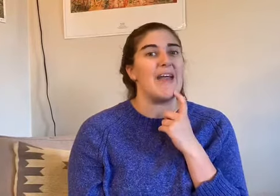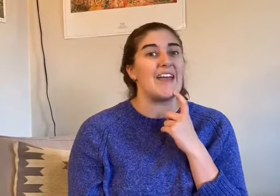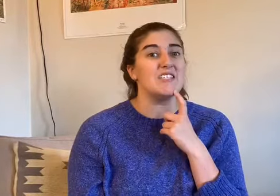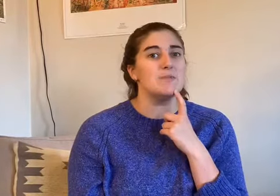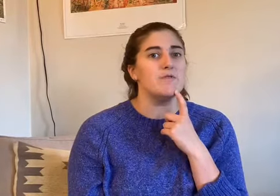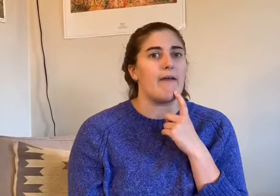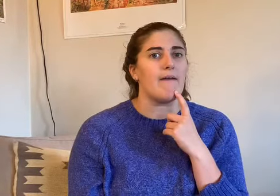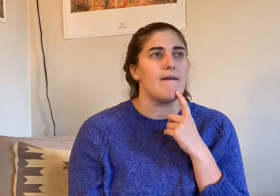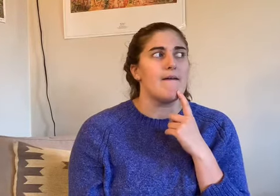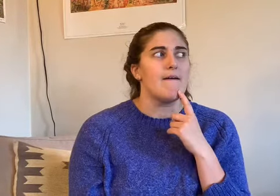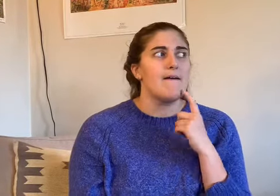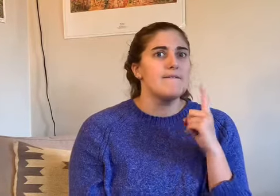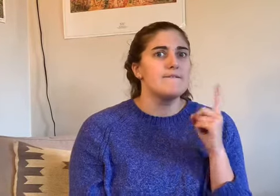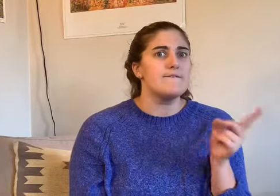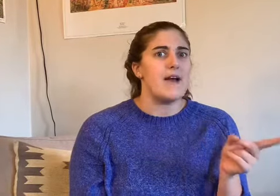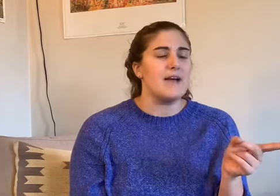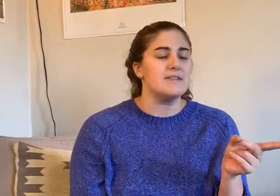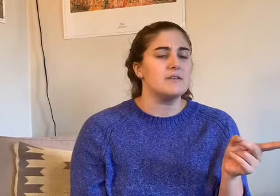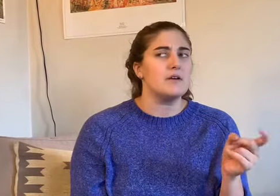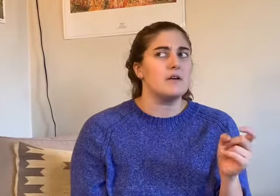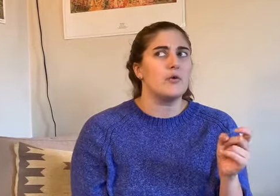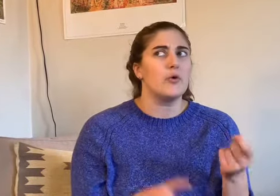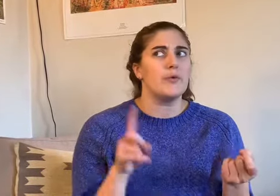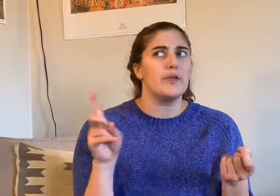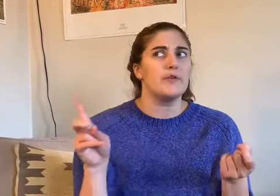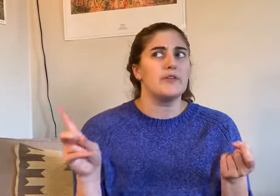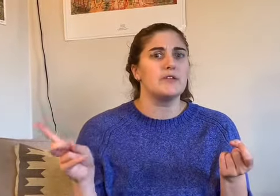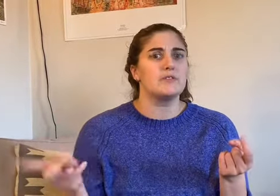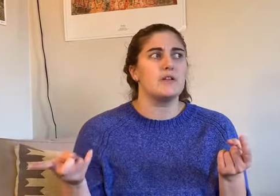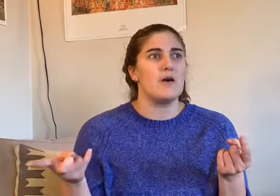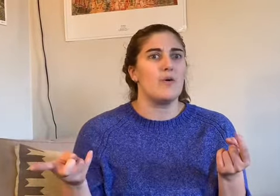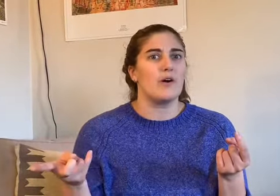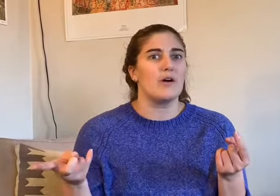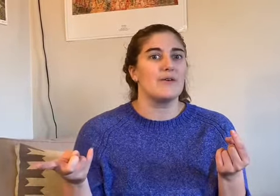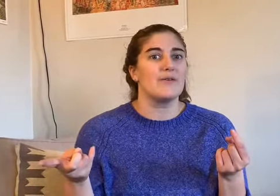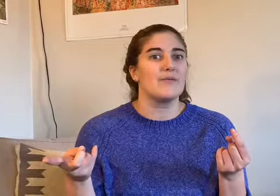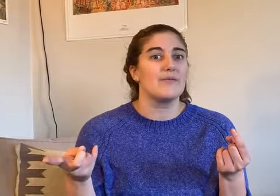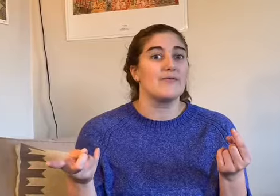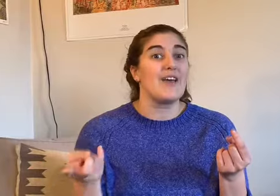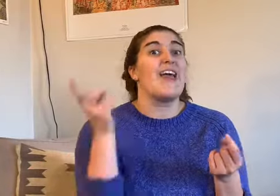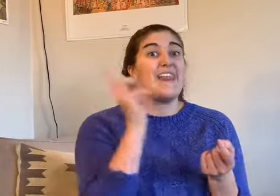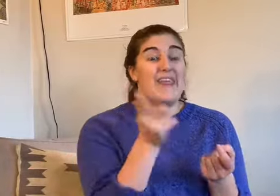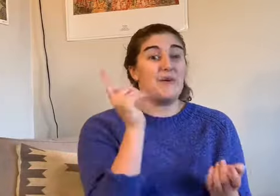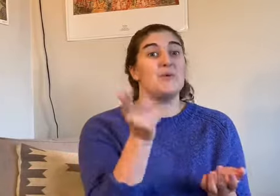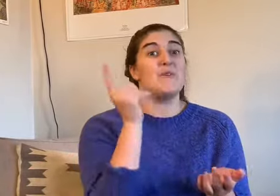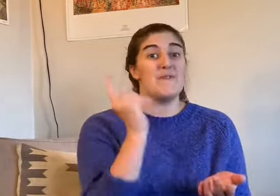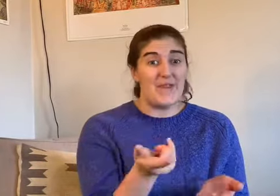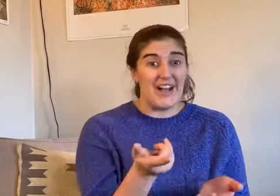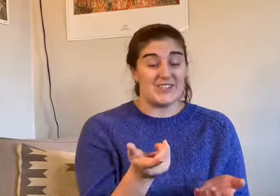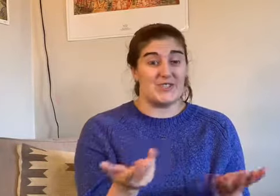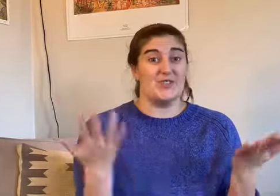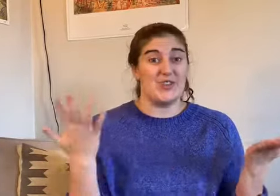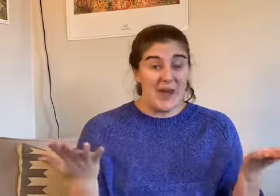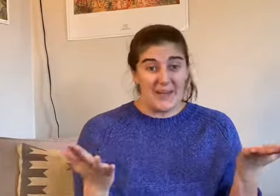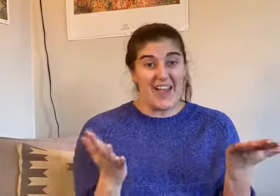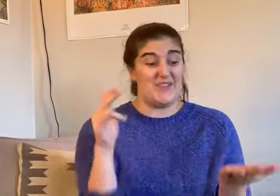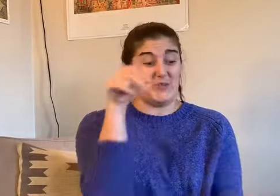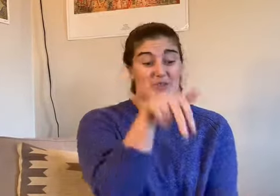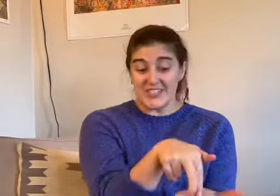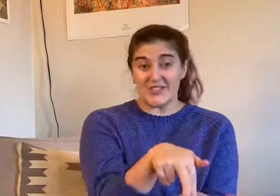hands moving faster or were they moving slower? They were moving faster. So now we have to really try to